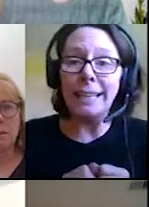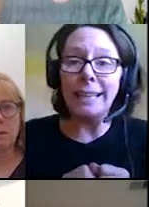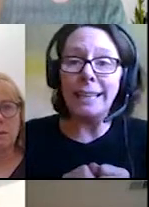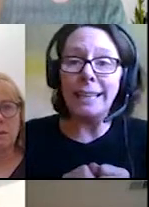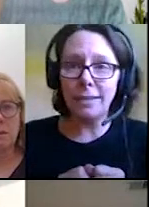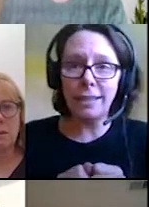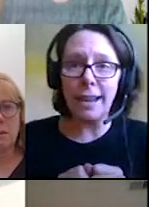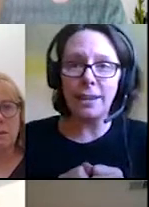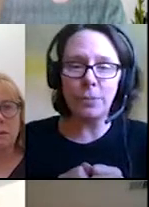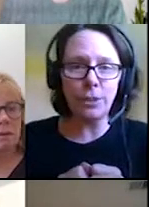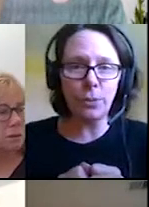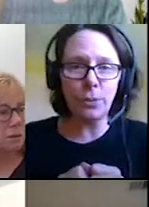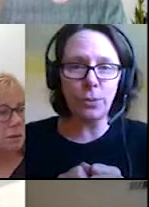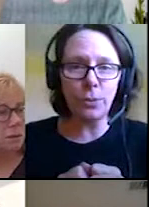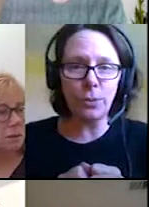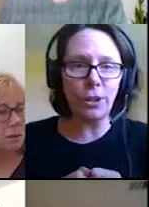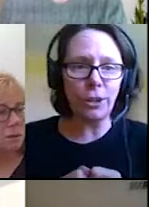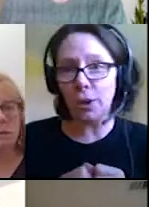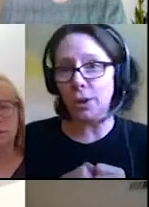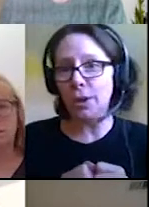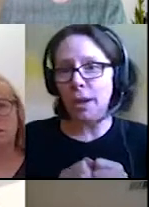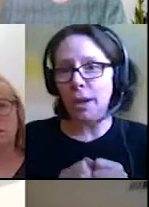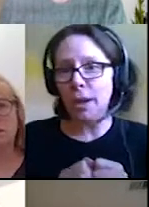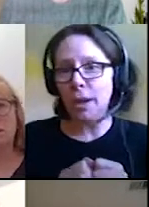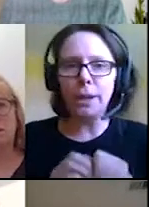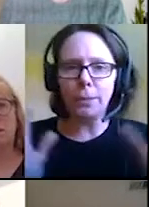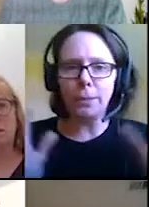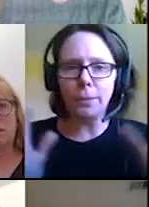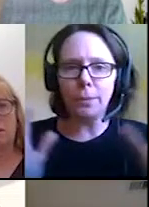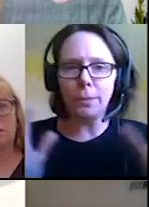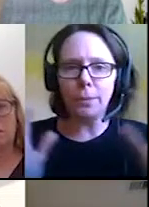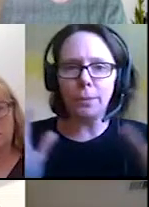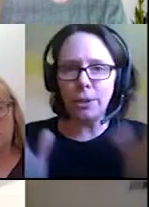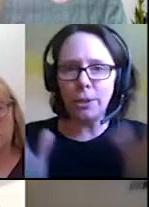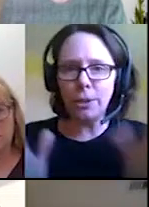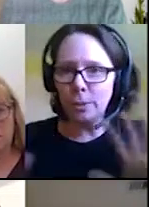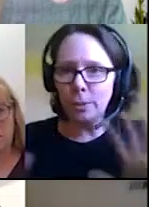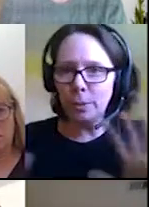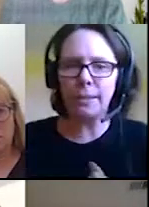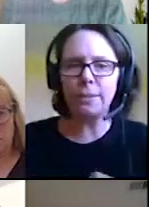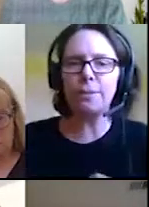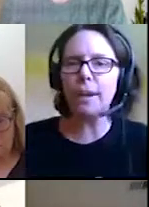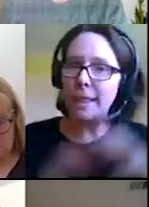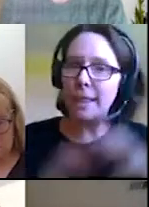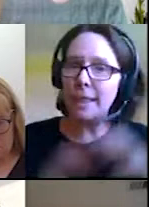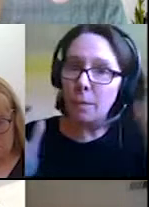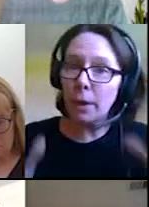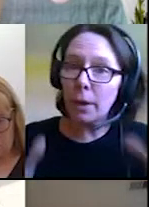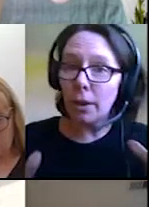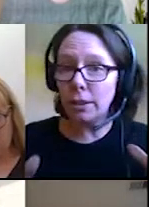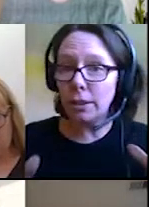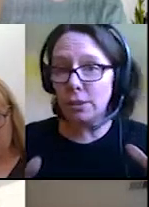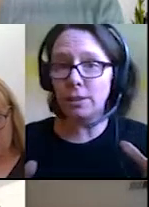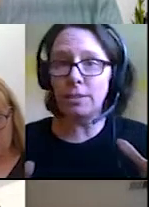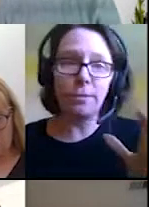share links in the chat today, which is what I was hoping to do. So I'm going to do a little bit of talking and background stuff, and